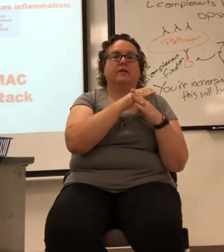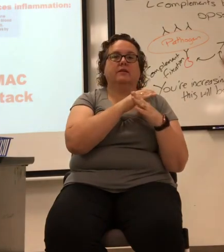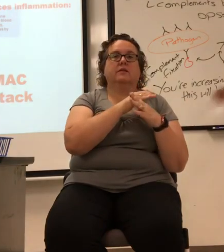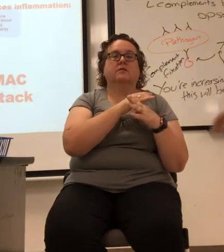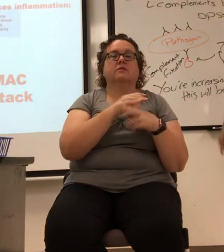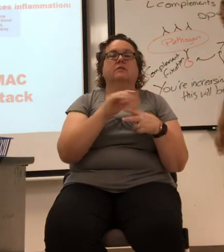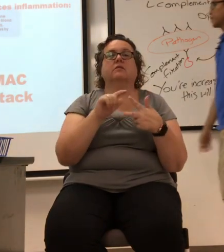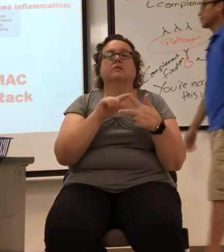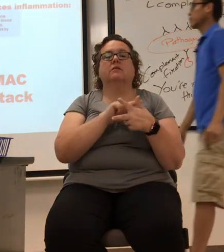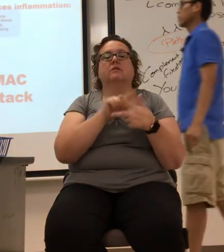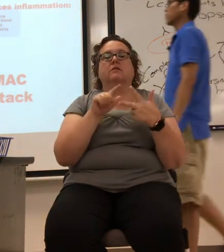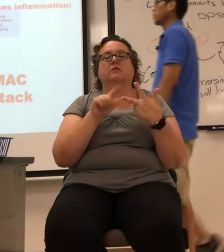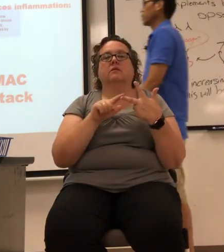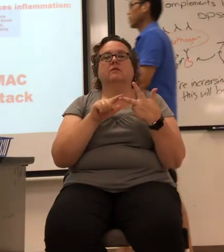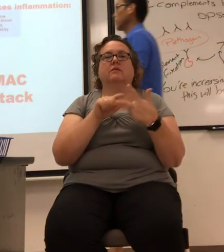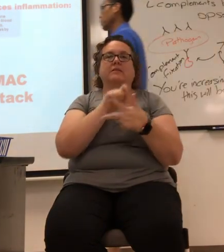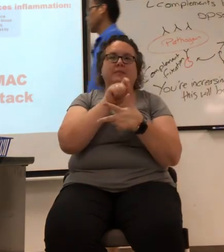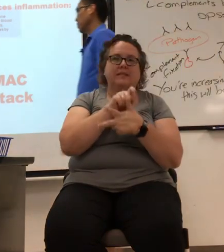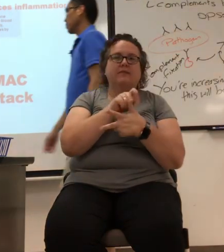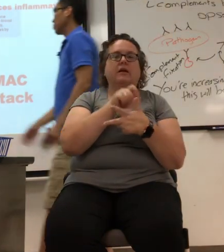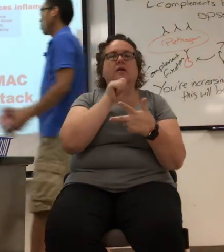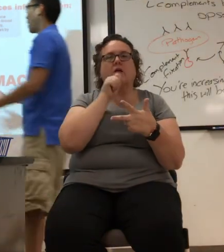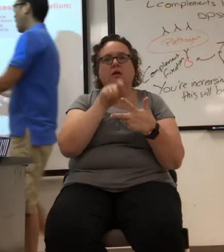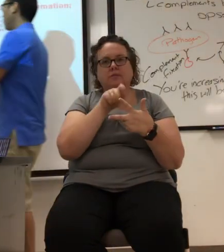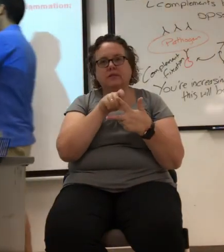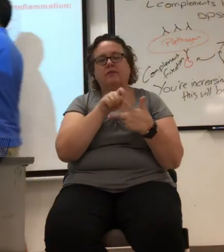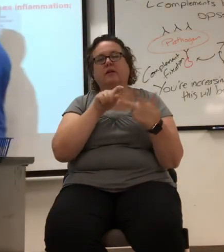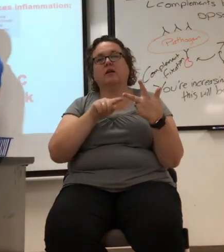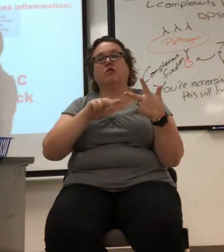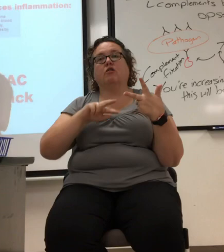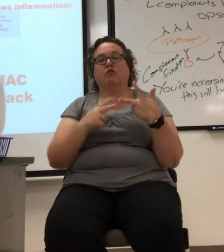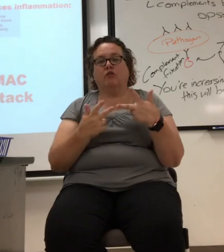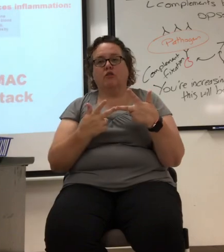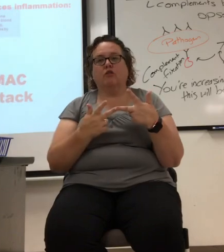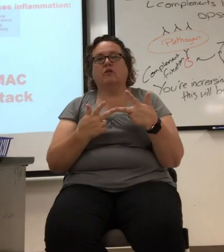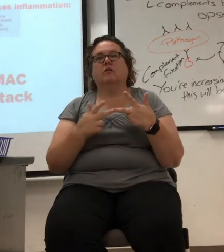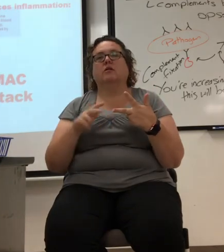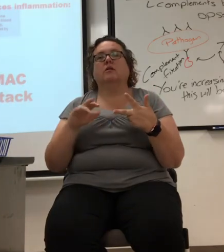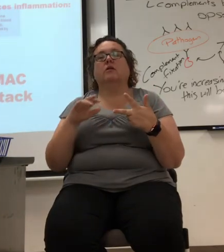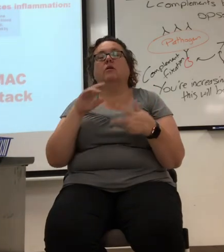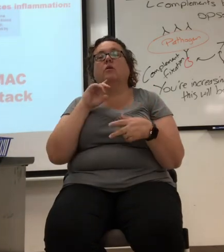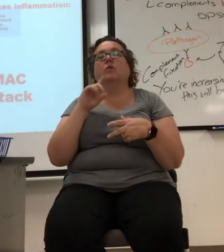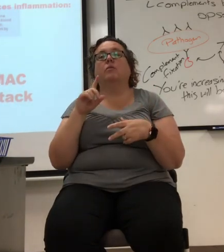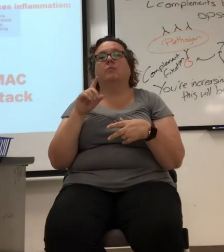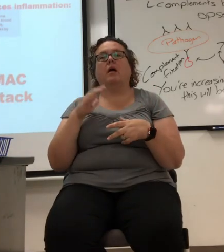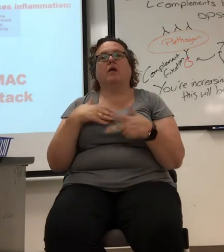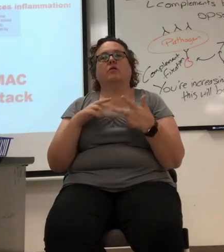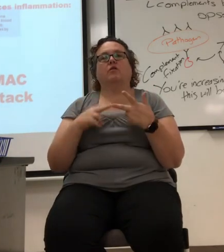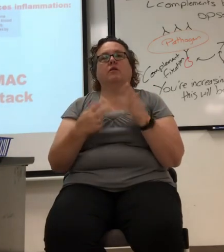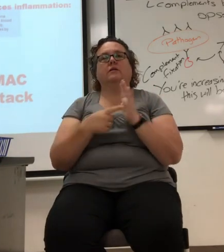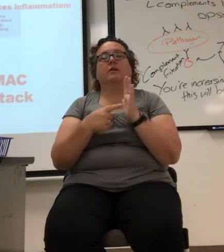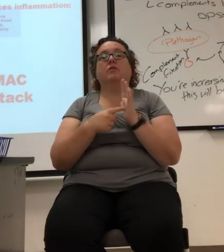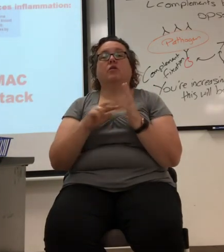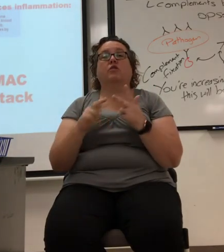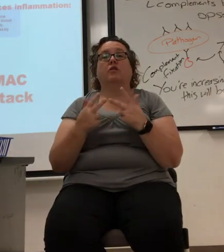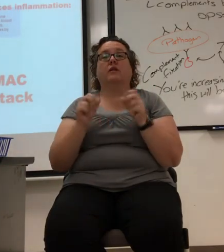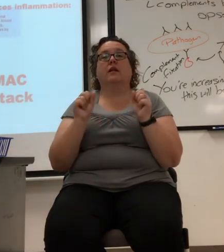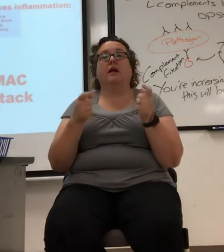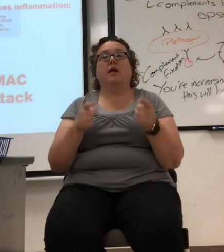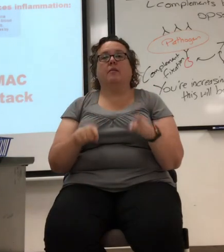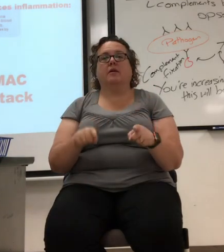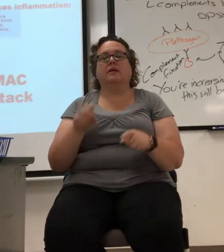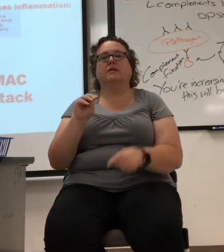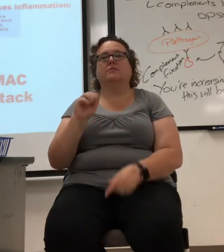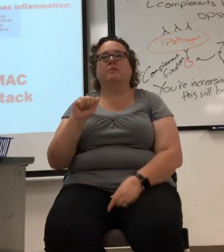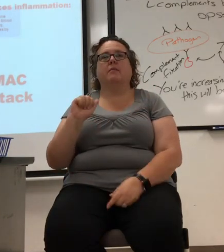example, when you fix complement to a pathogen, my first example, the third thing that can happen is this, what's called this